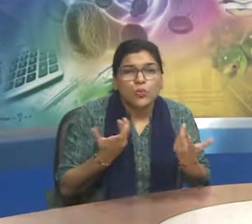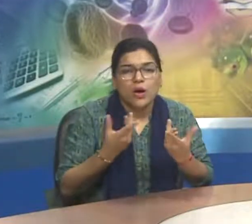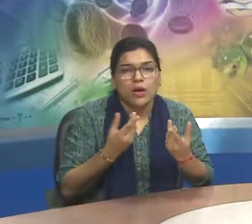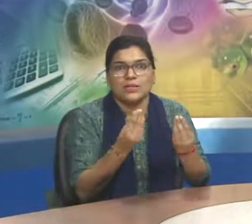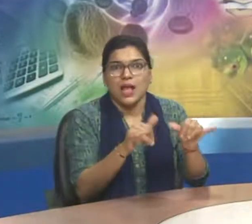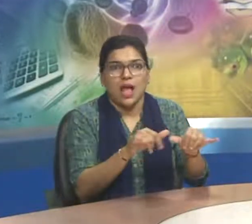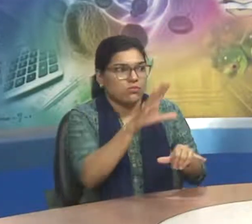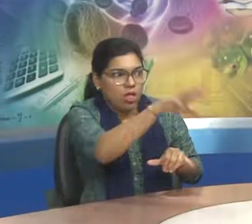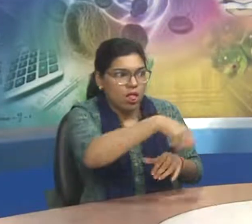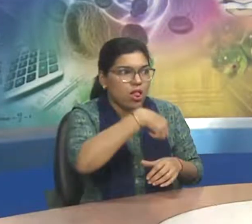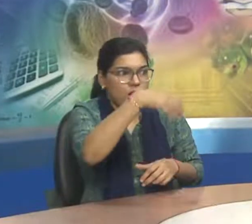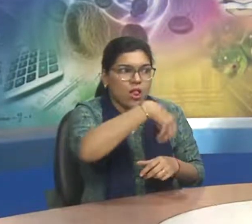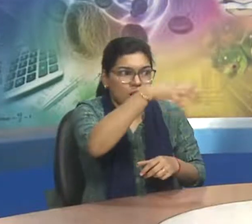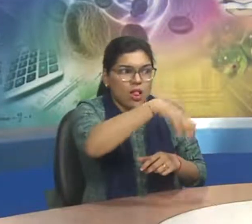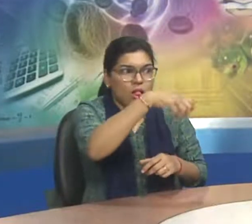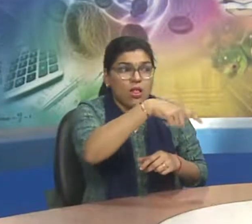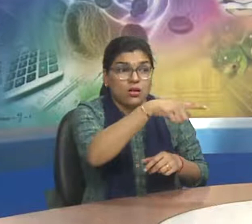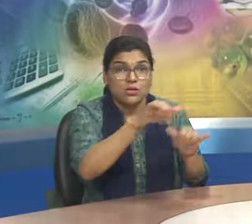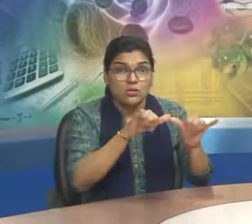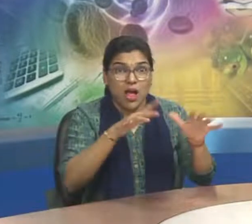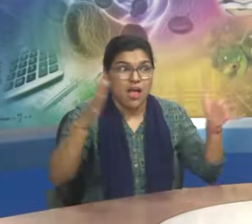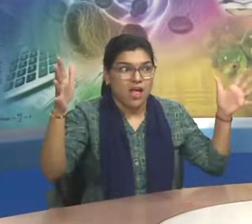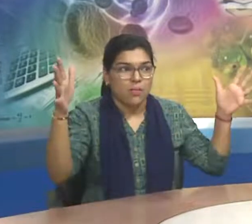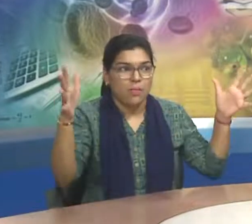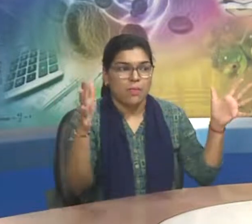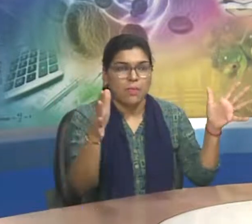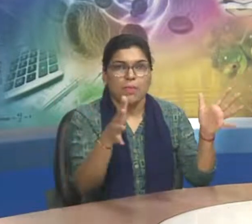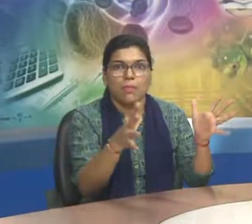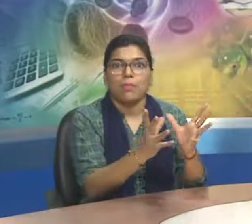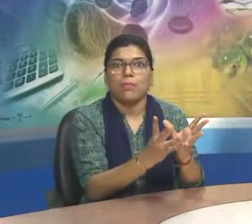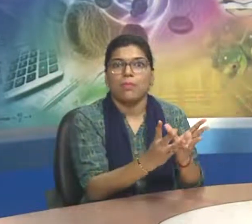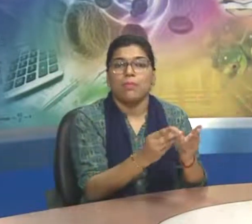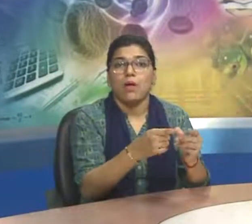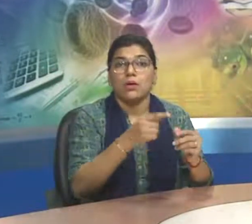And all these projects which are done on the land,